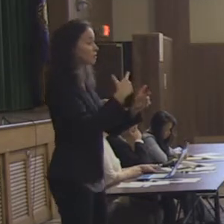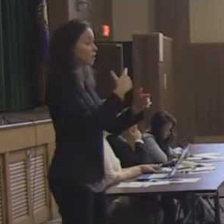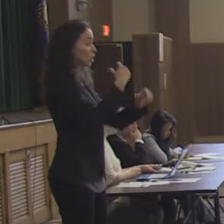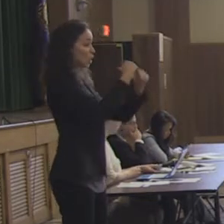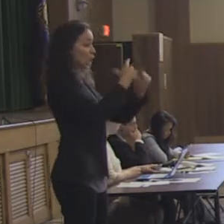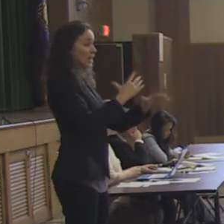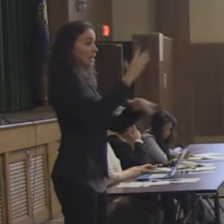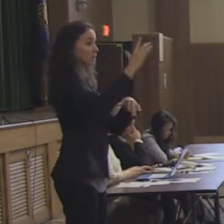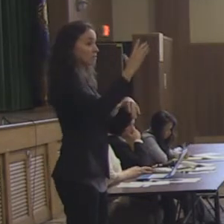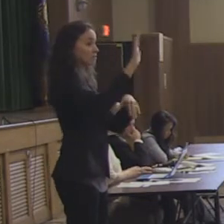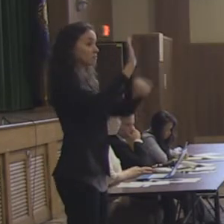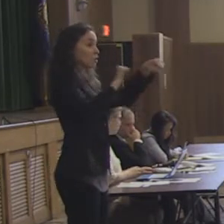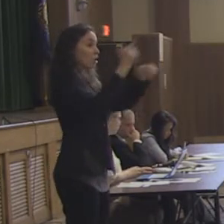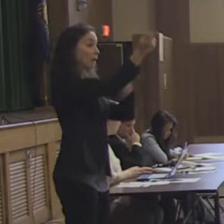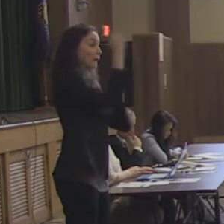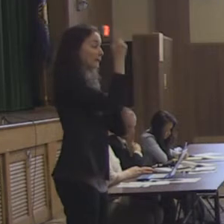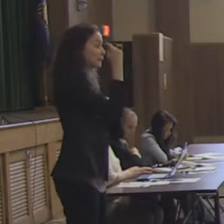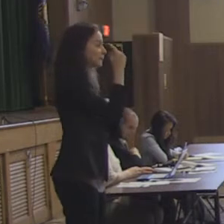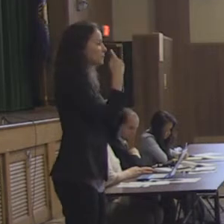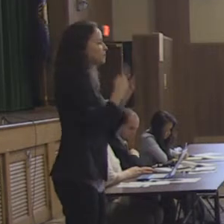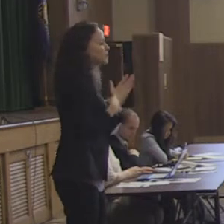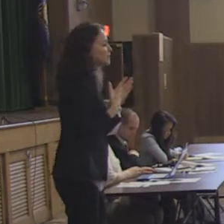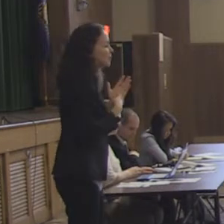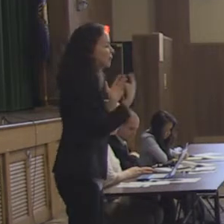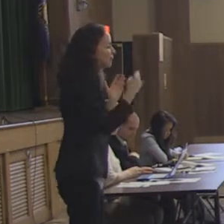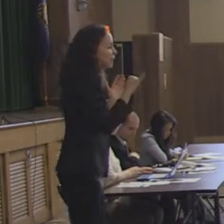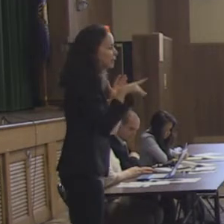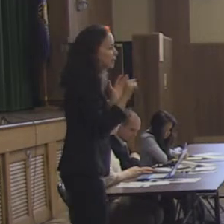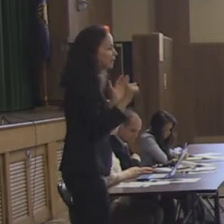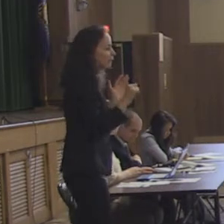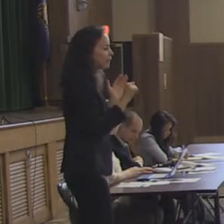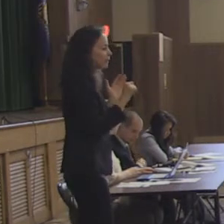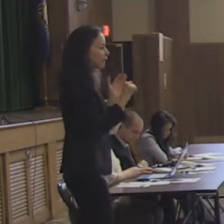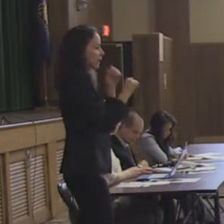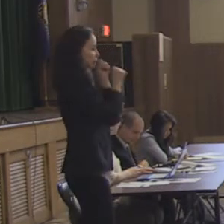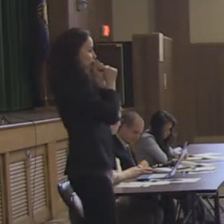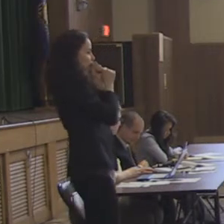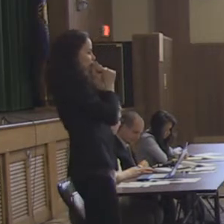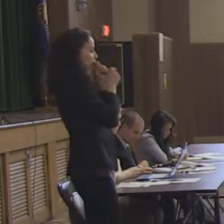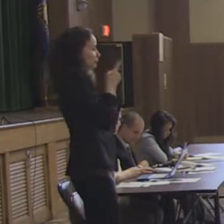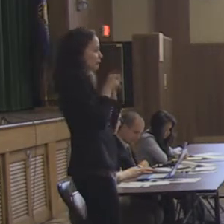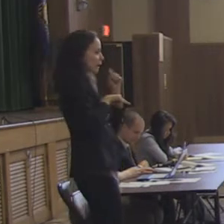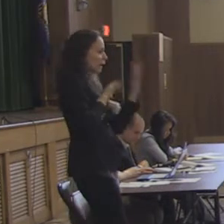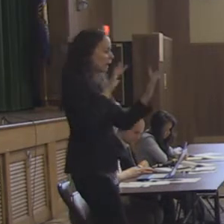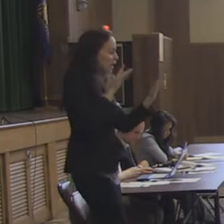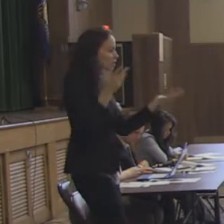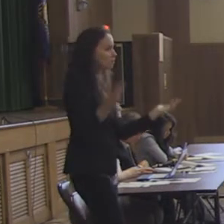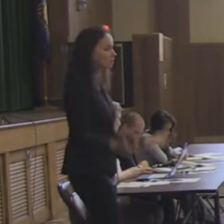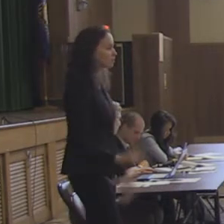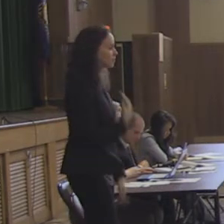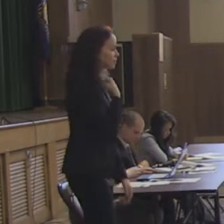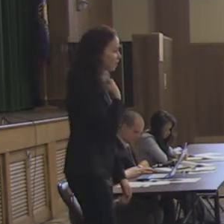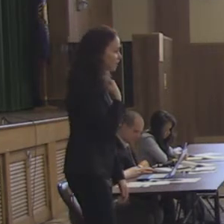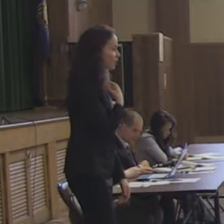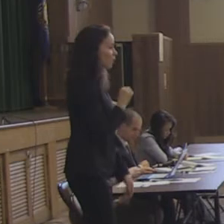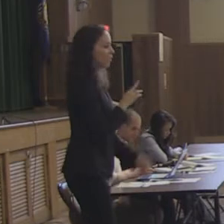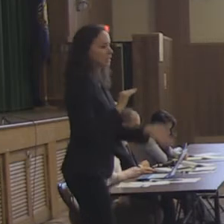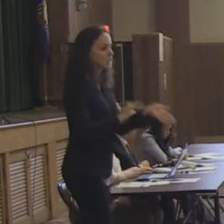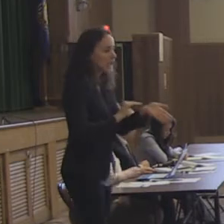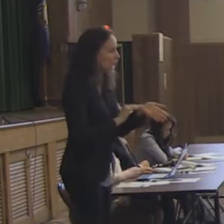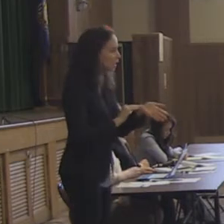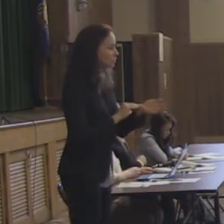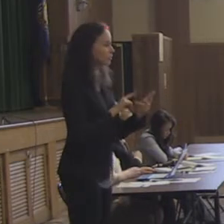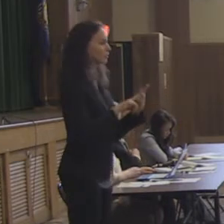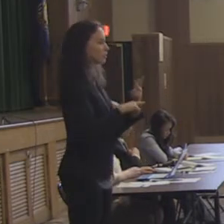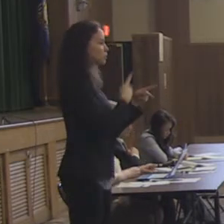due to HIPAA, we couldn't release that information. But somebody was contacted, a doctor was notified, supervisor